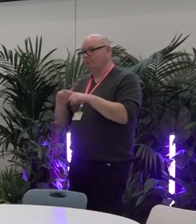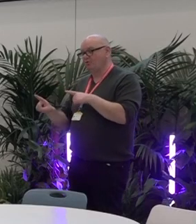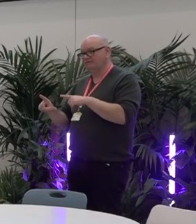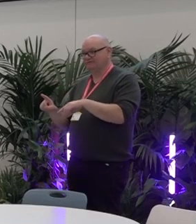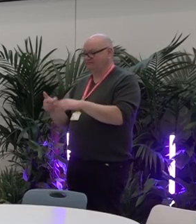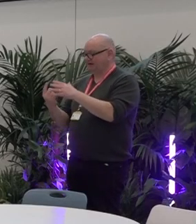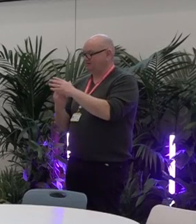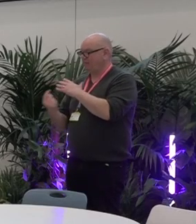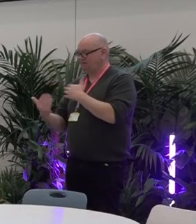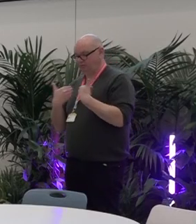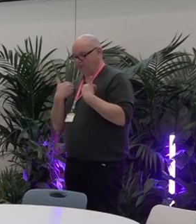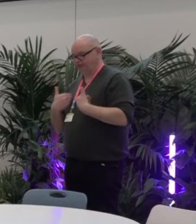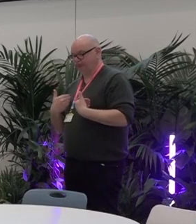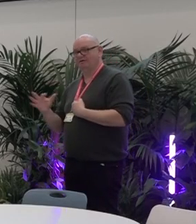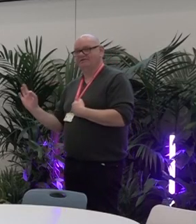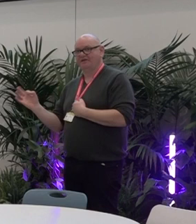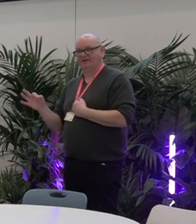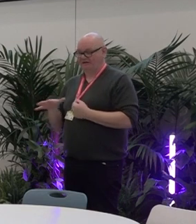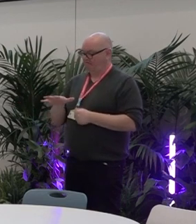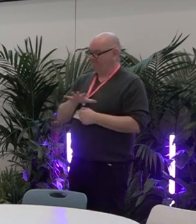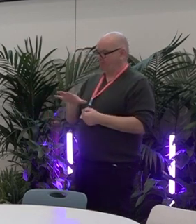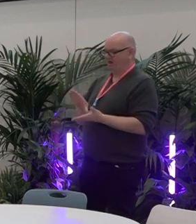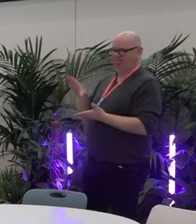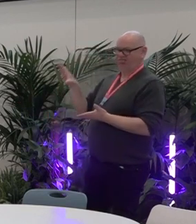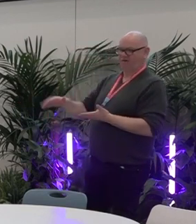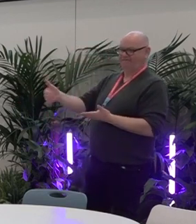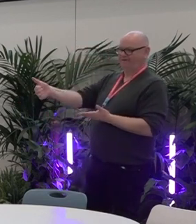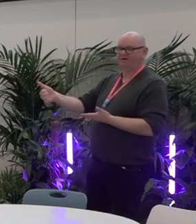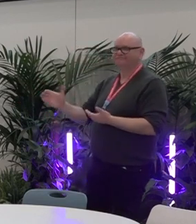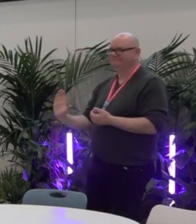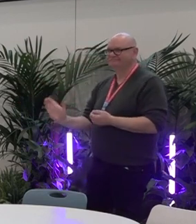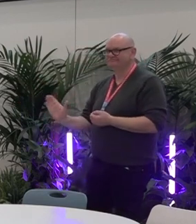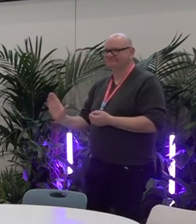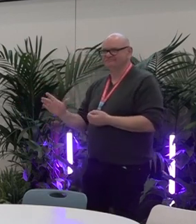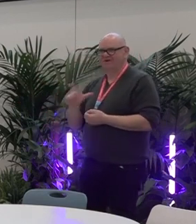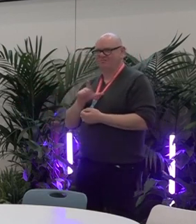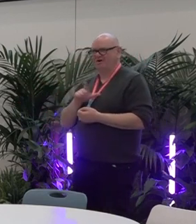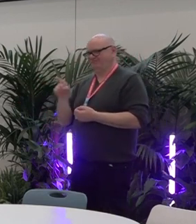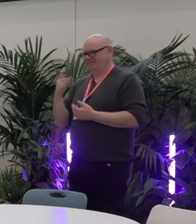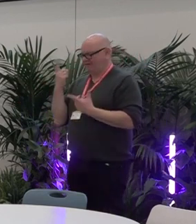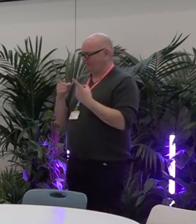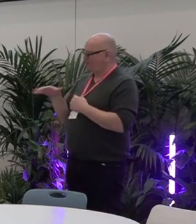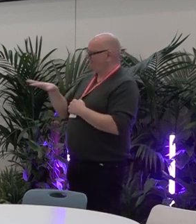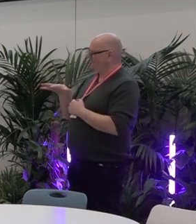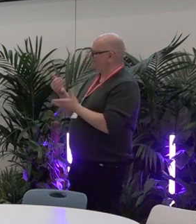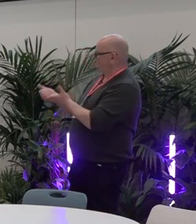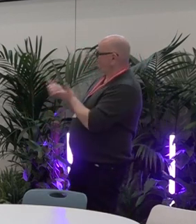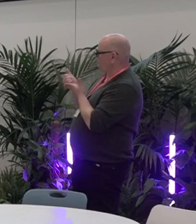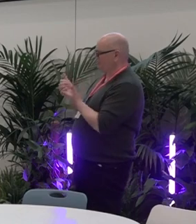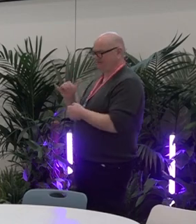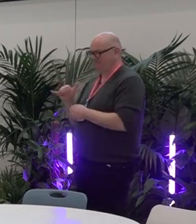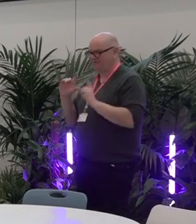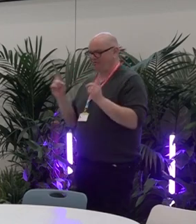time. They don't necessarily have families with deep pockets. So the notion that your family might support you is not necessarily on offer